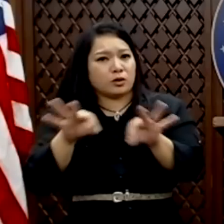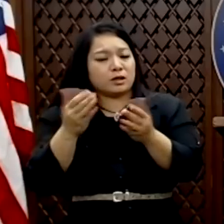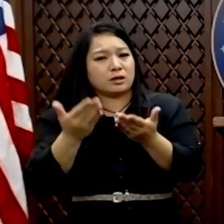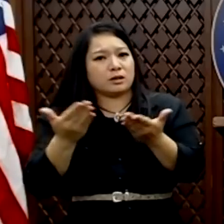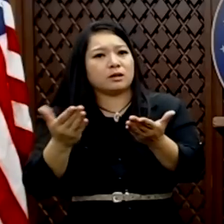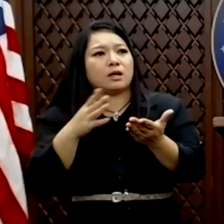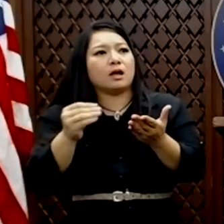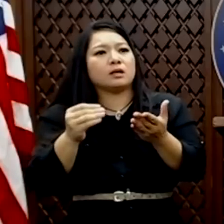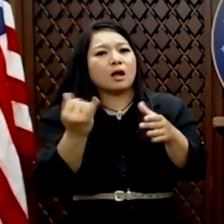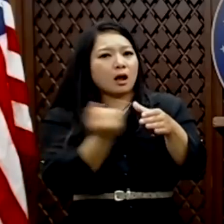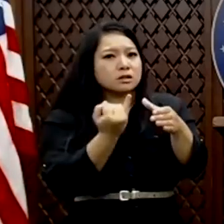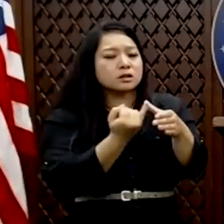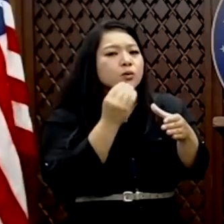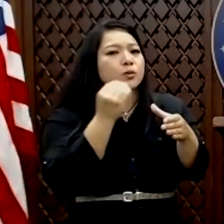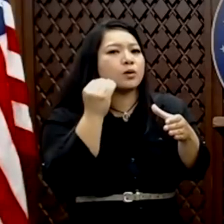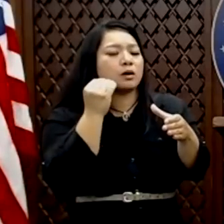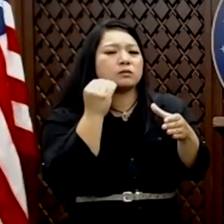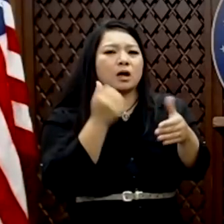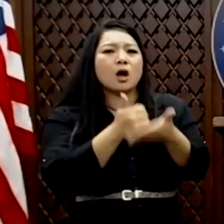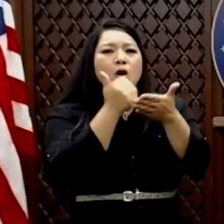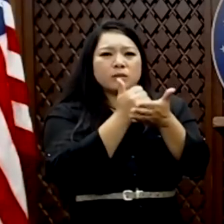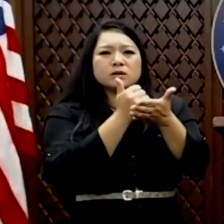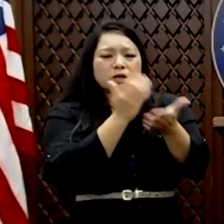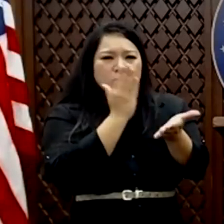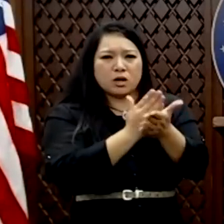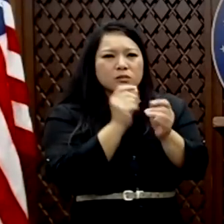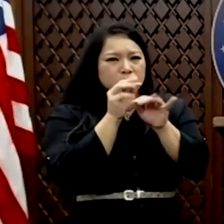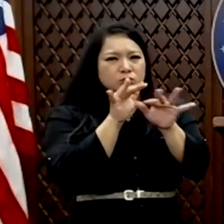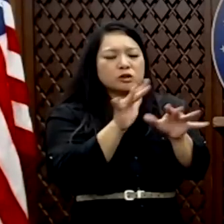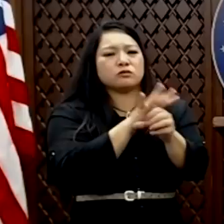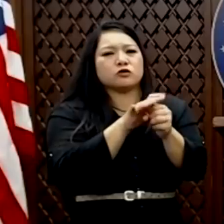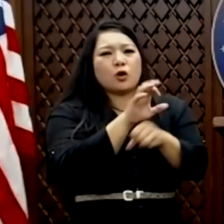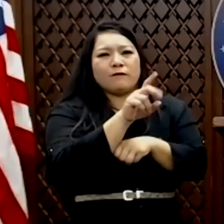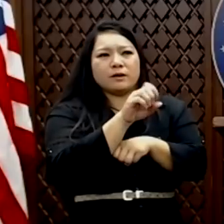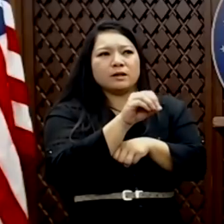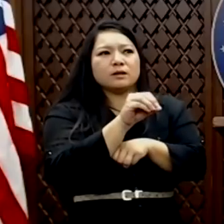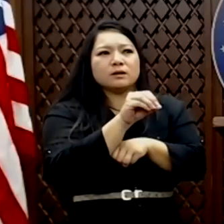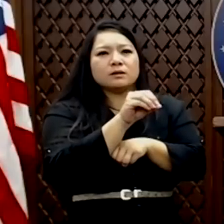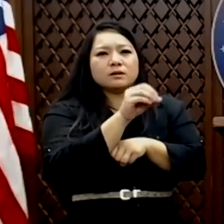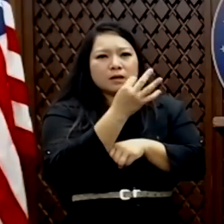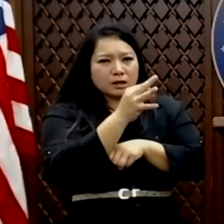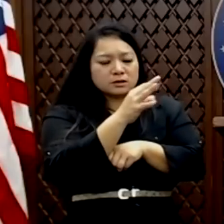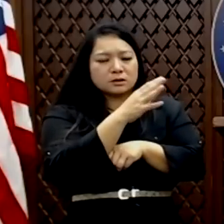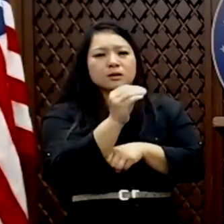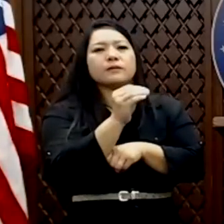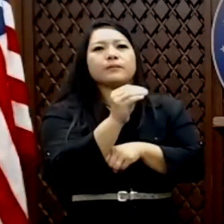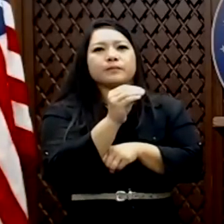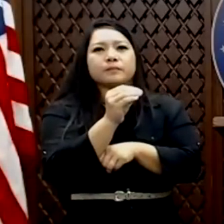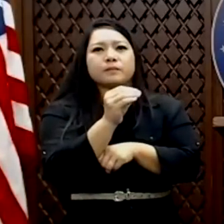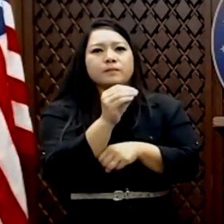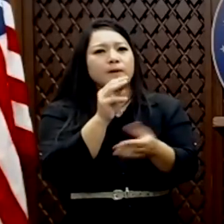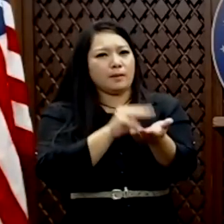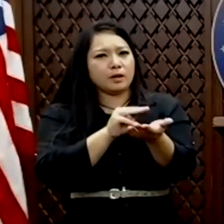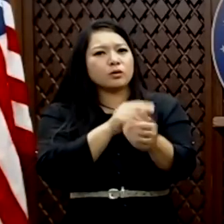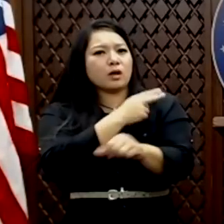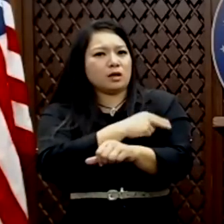will really help us flatten this curve. The medical community and the hospital as the last line defender